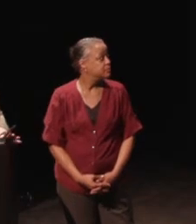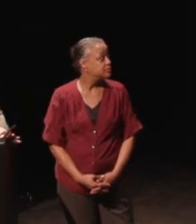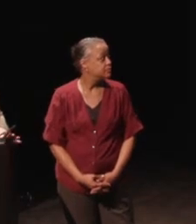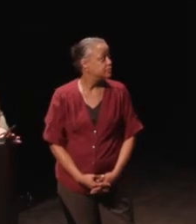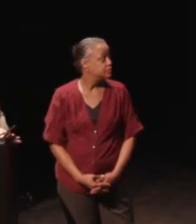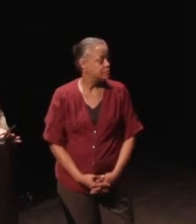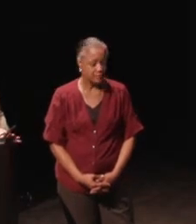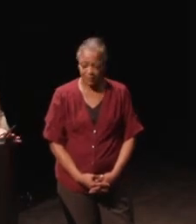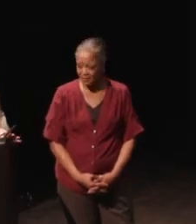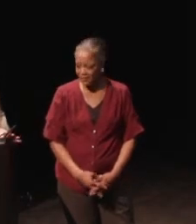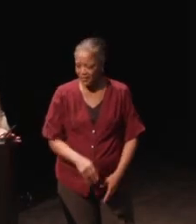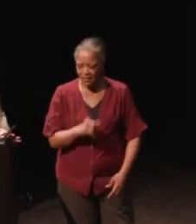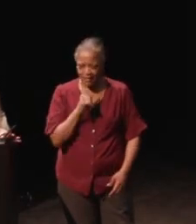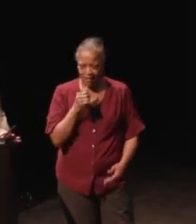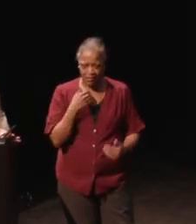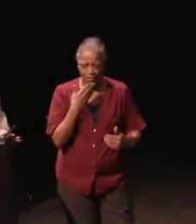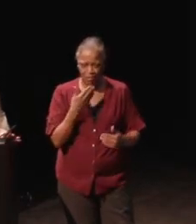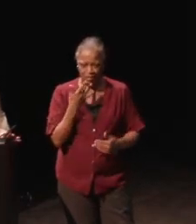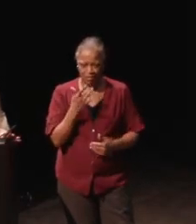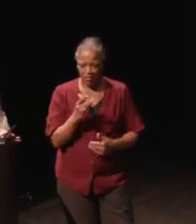not having the best luck with it.